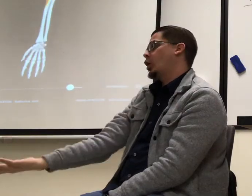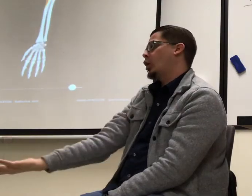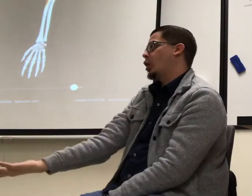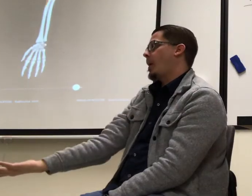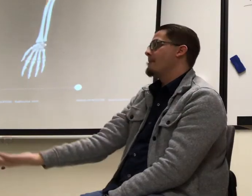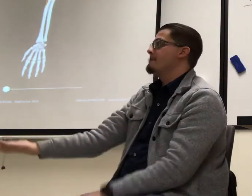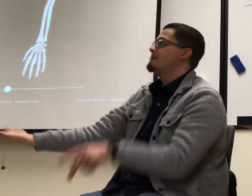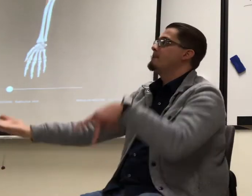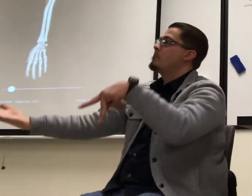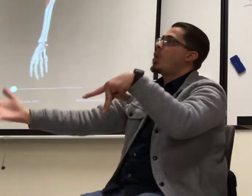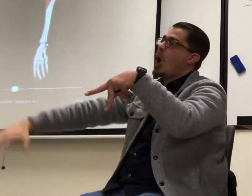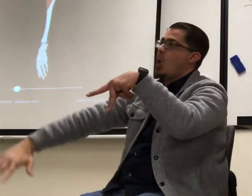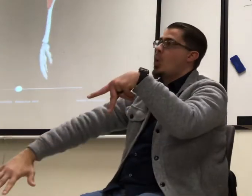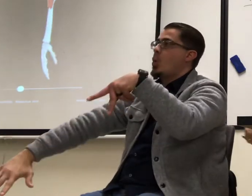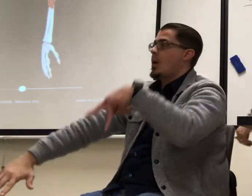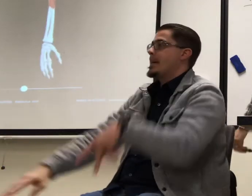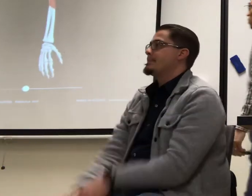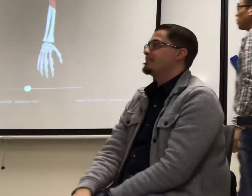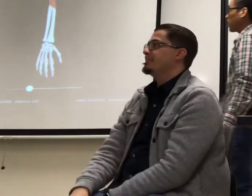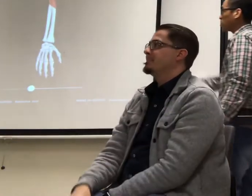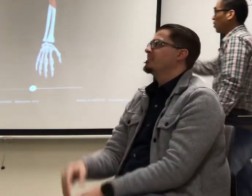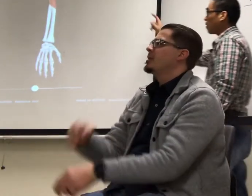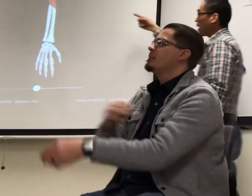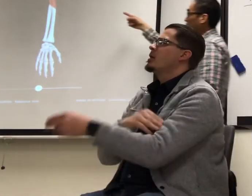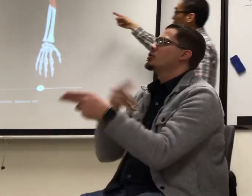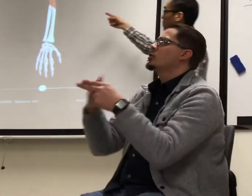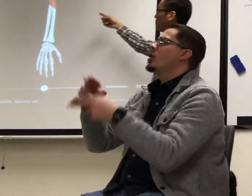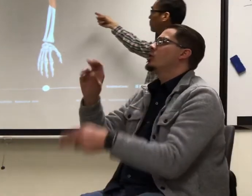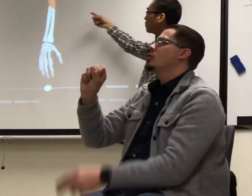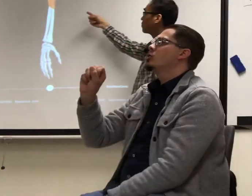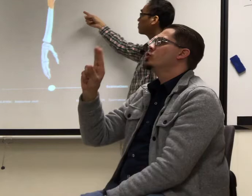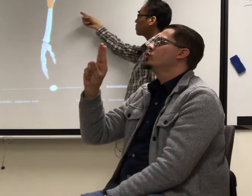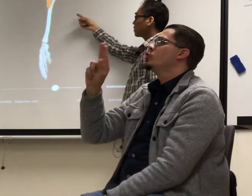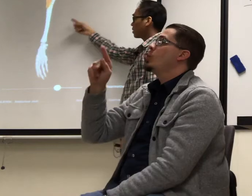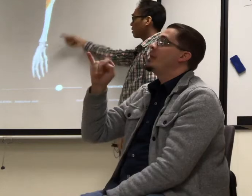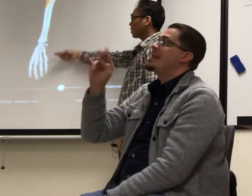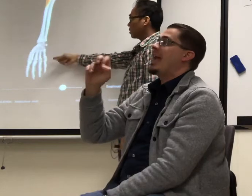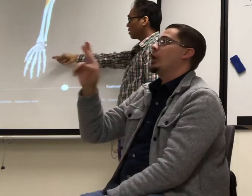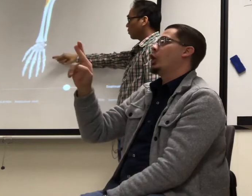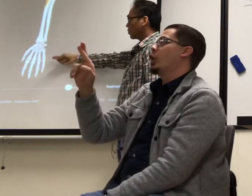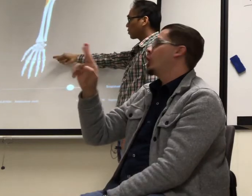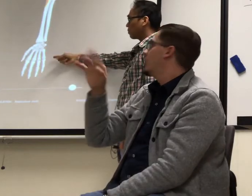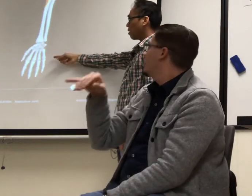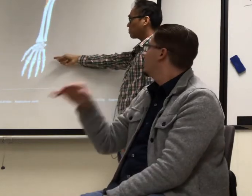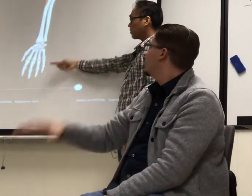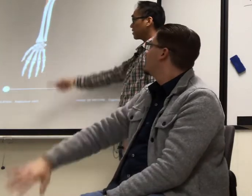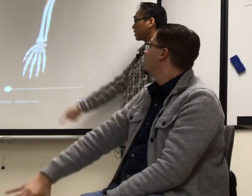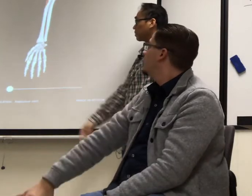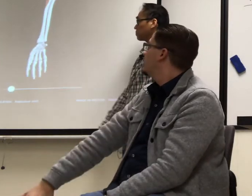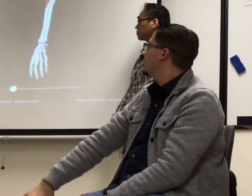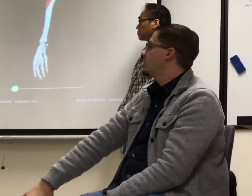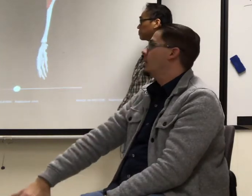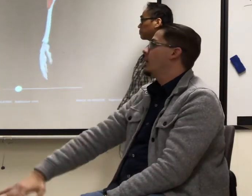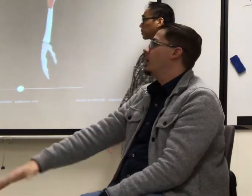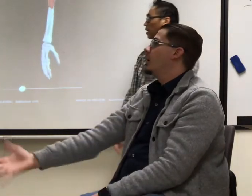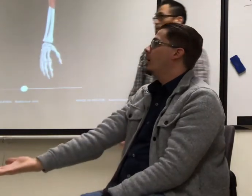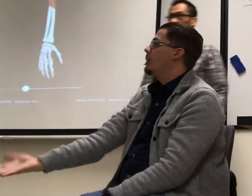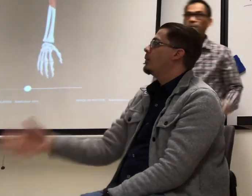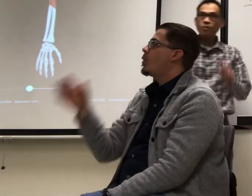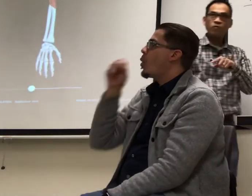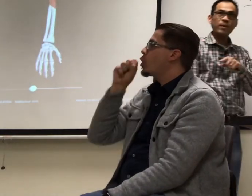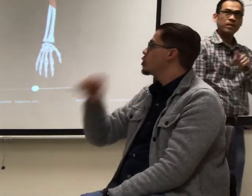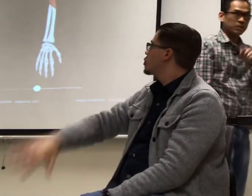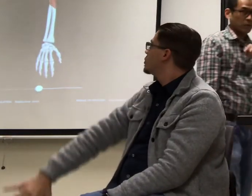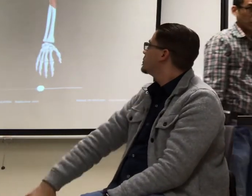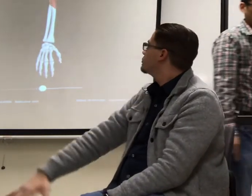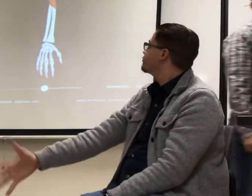is called supinator. So the muscle will light up when you turn palms face up. Okay, but